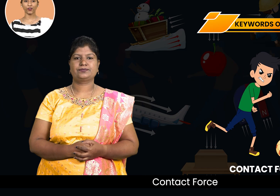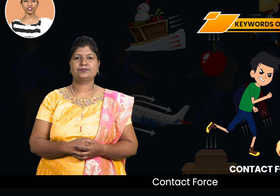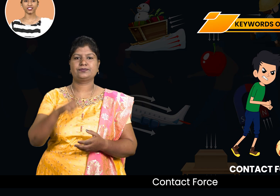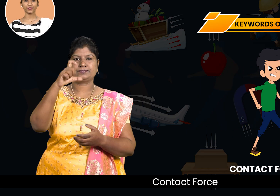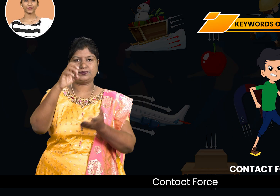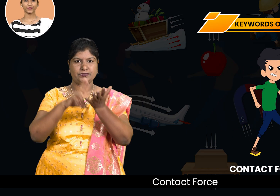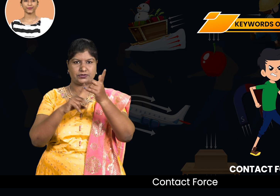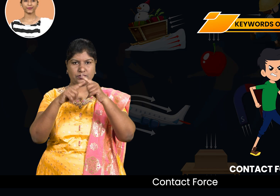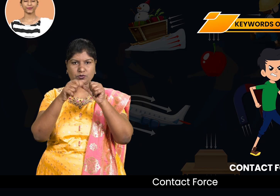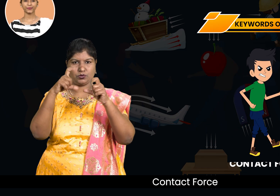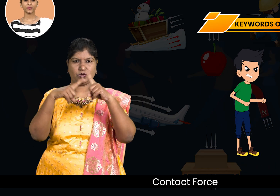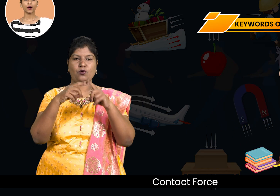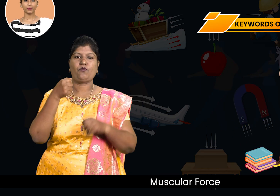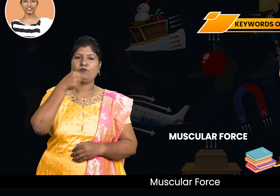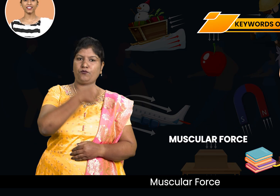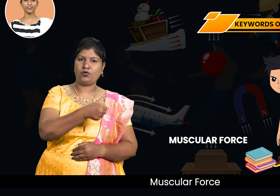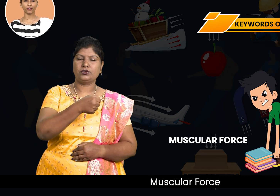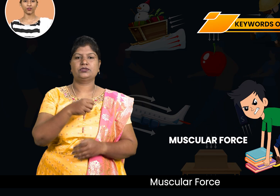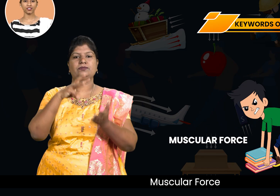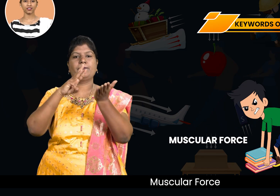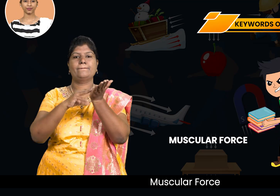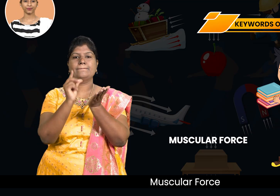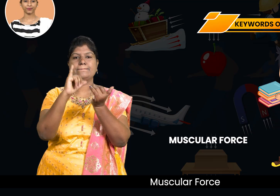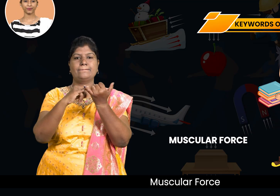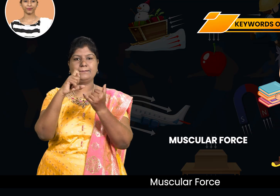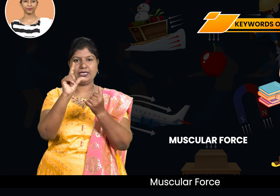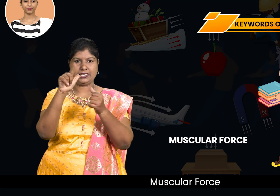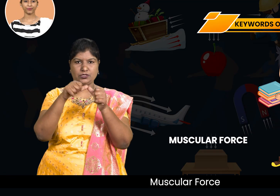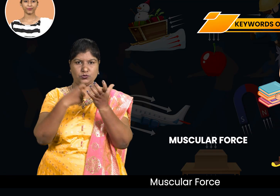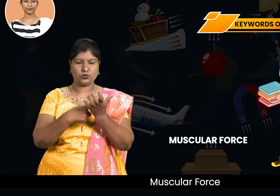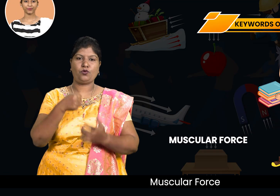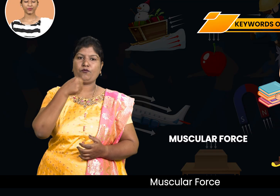Contact force, muscular force,